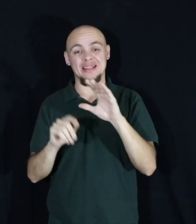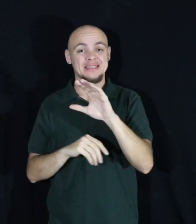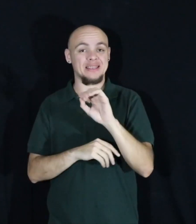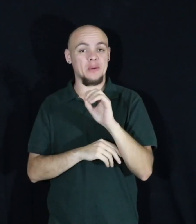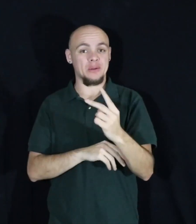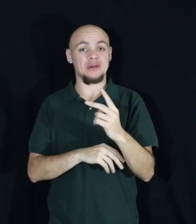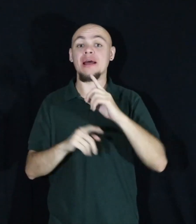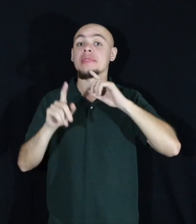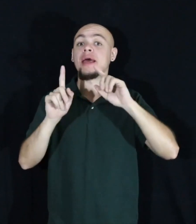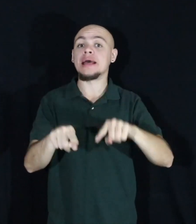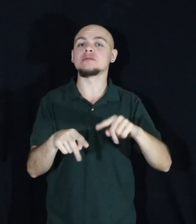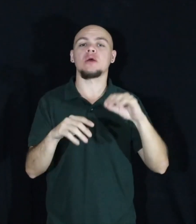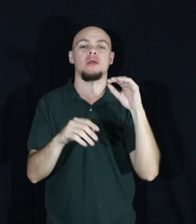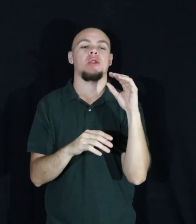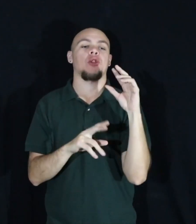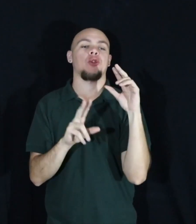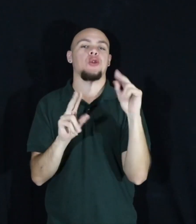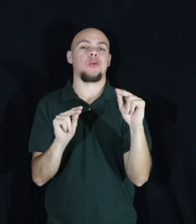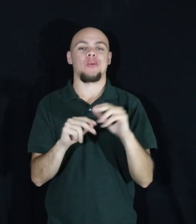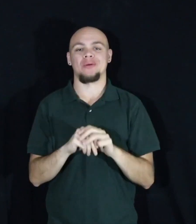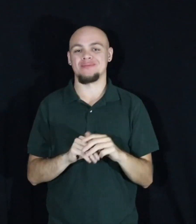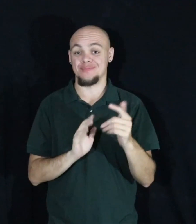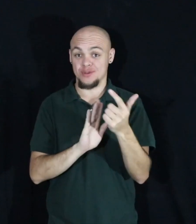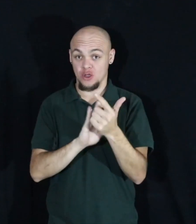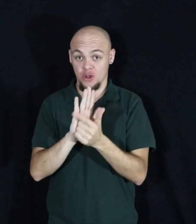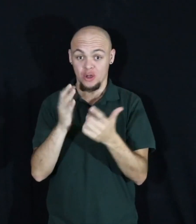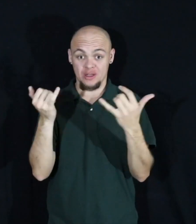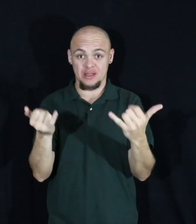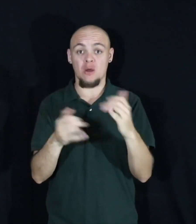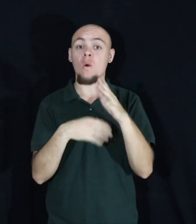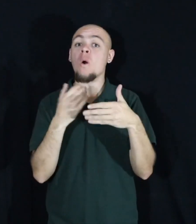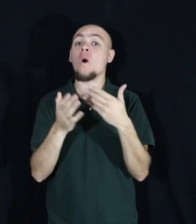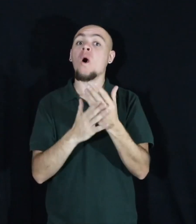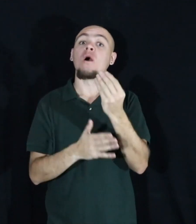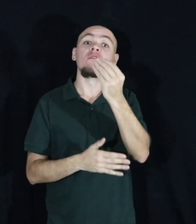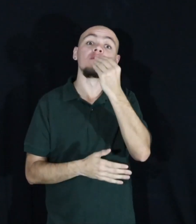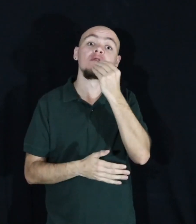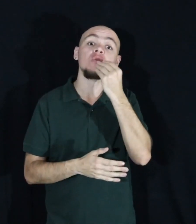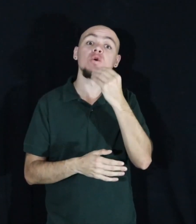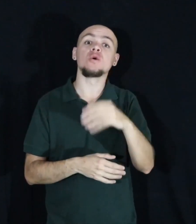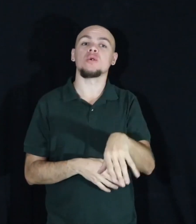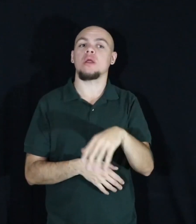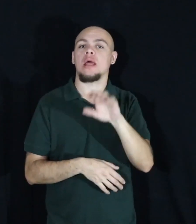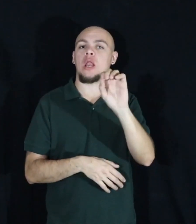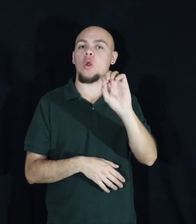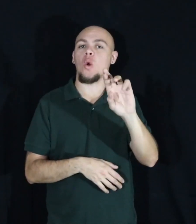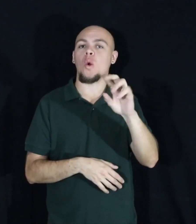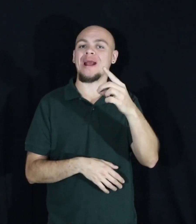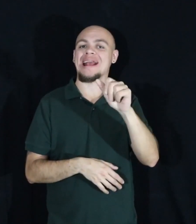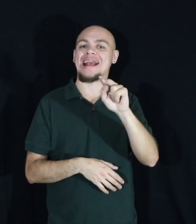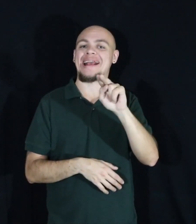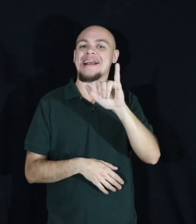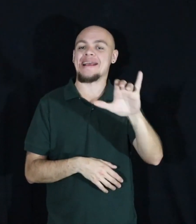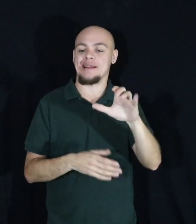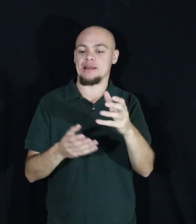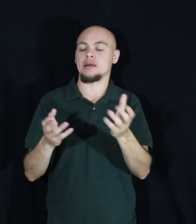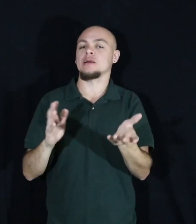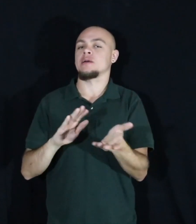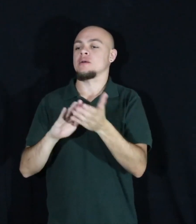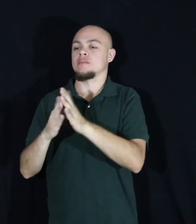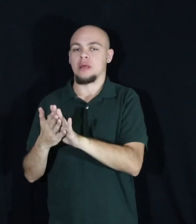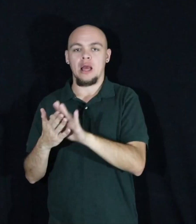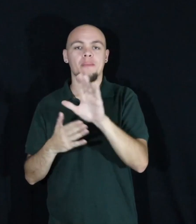no, it's not. And it's the law in San Francisco that all food and organics be collected and turned into